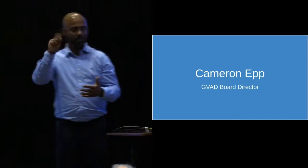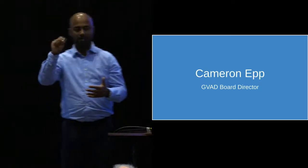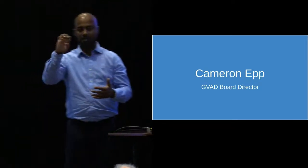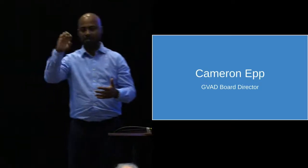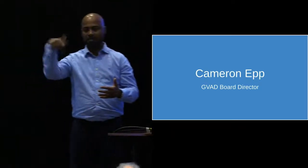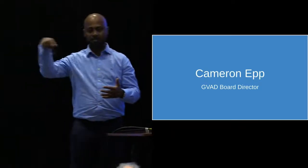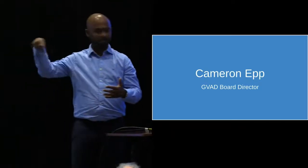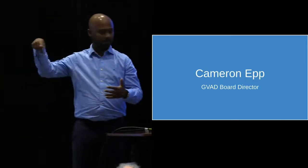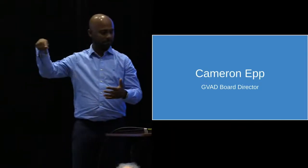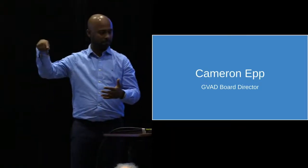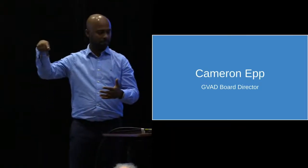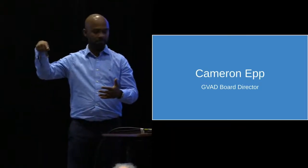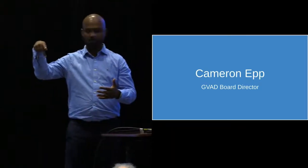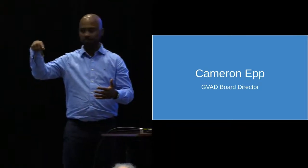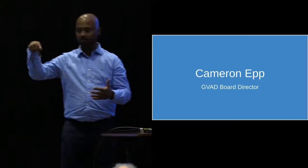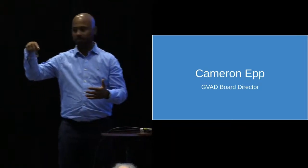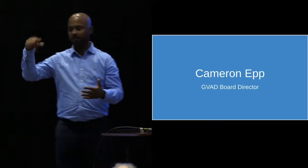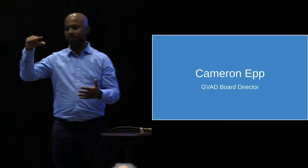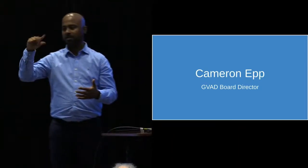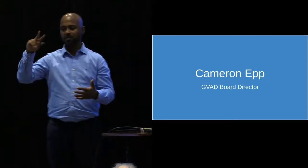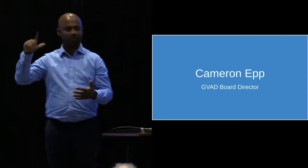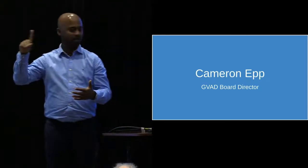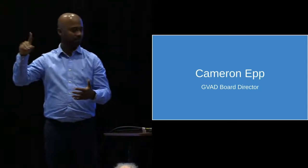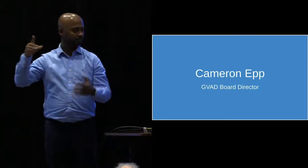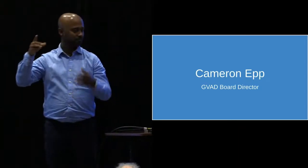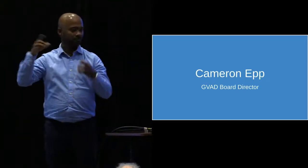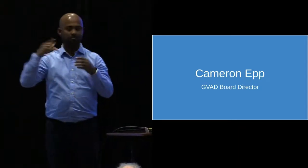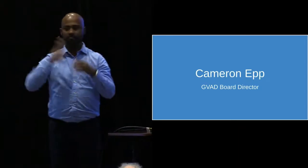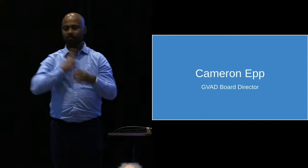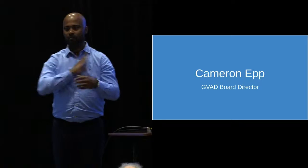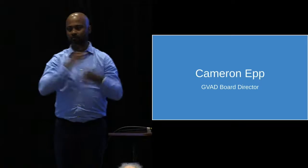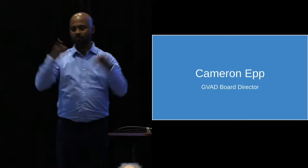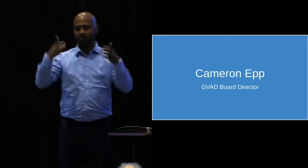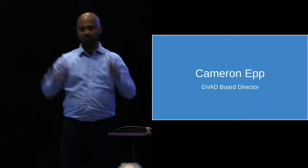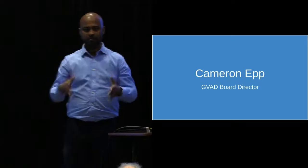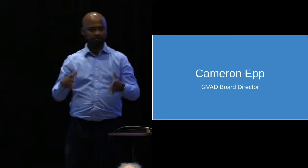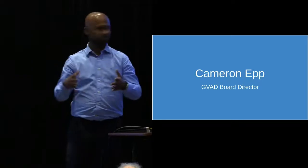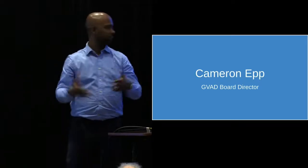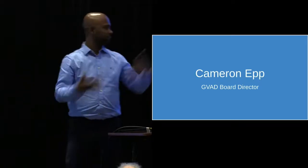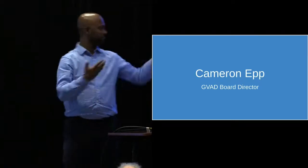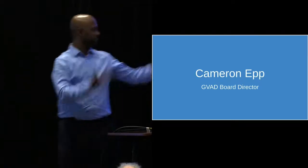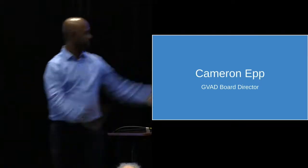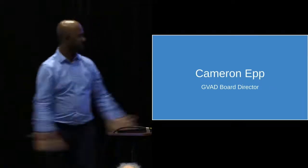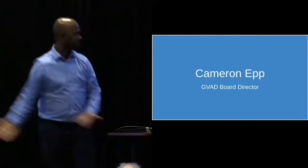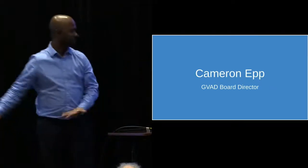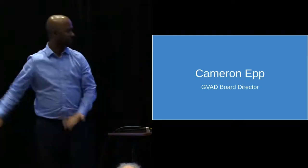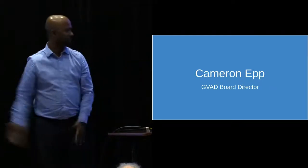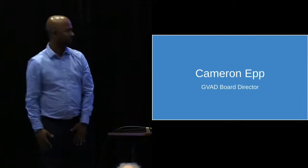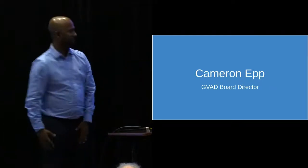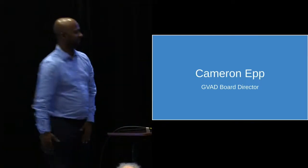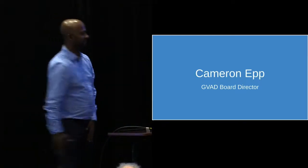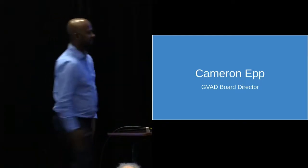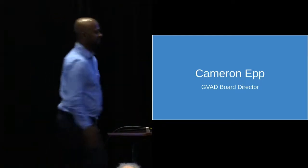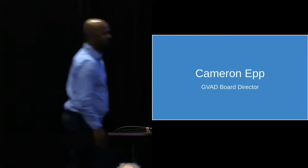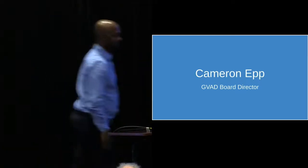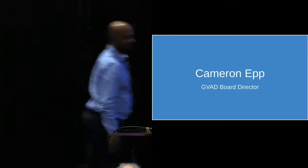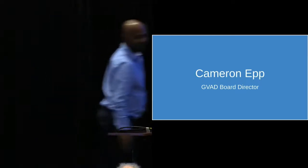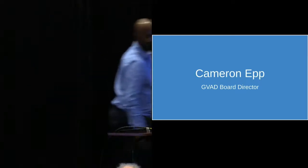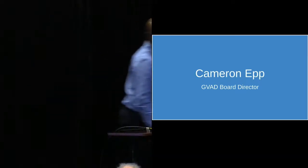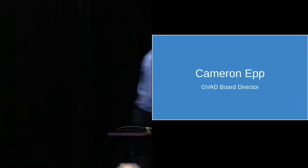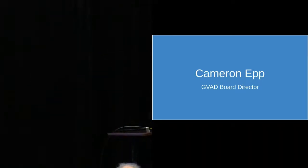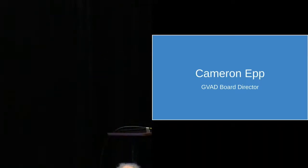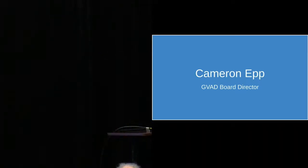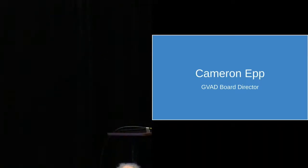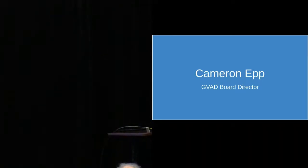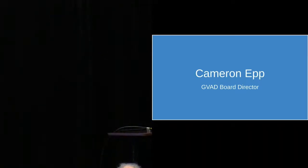On to the next speaker, Cameron Epp, GVAD Board Director. Cameron?